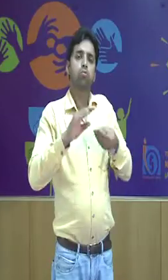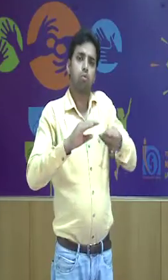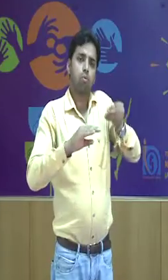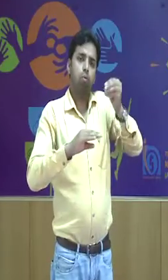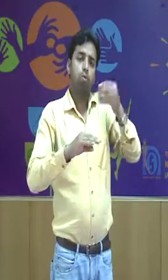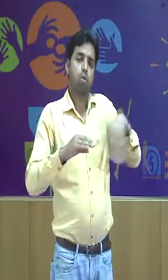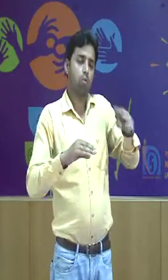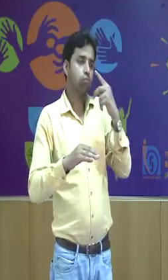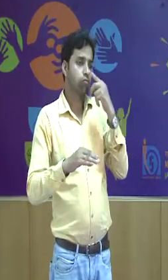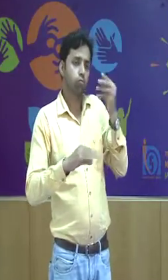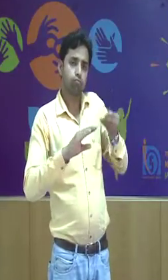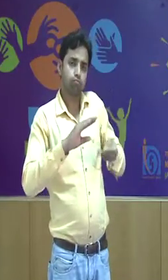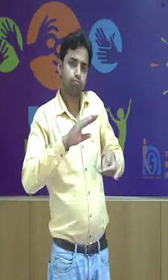of women.